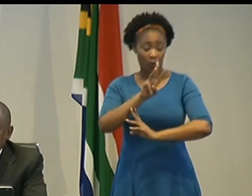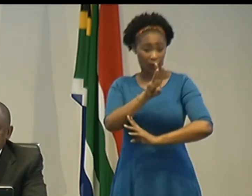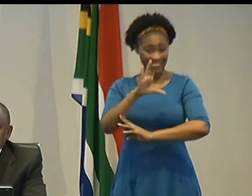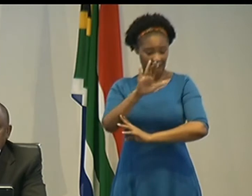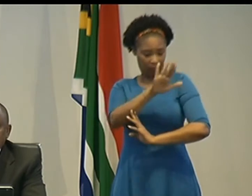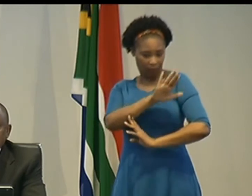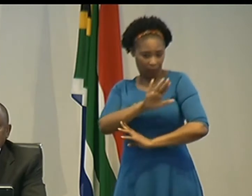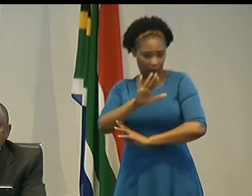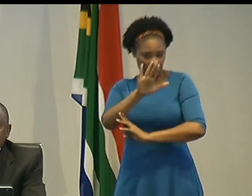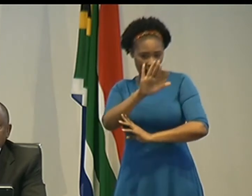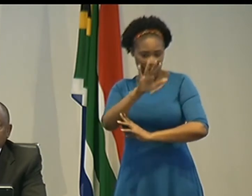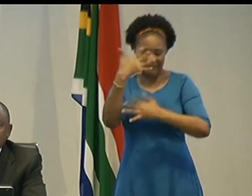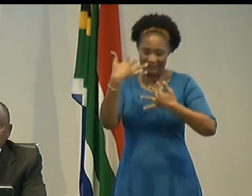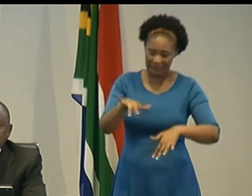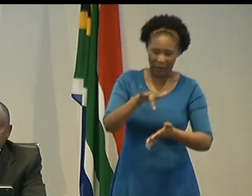is the epicenter of